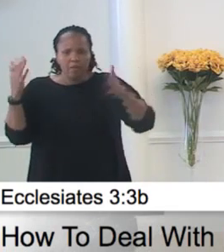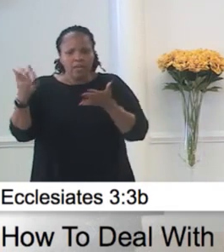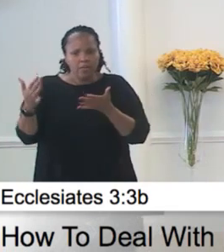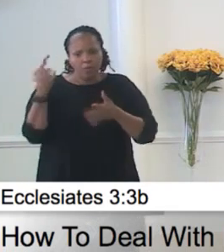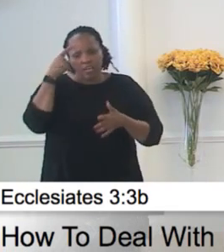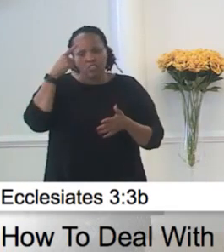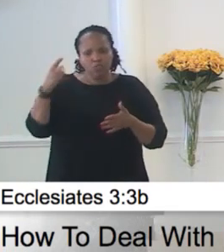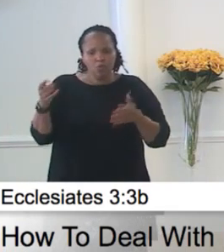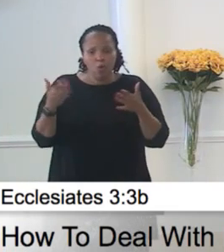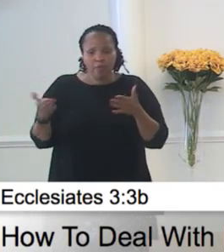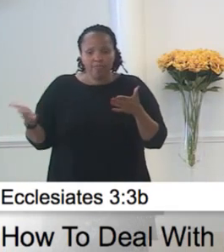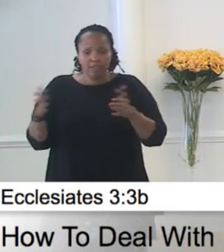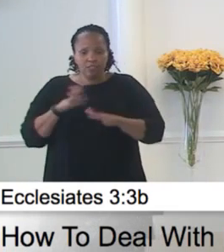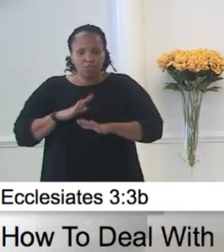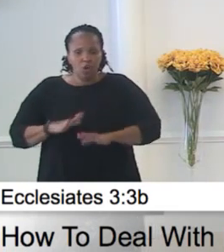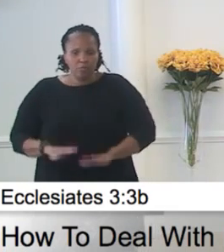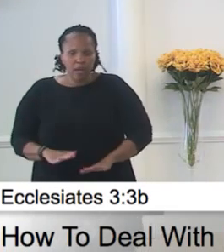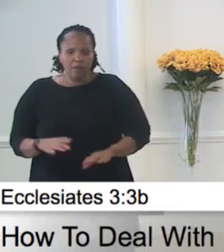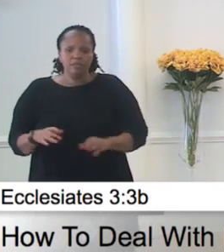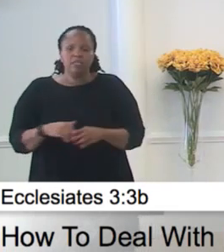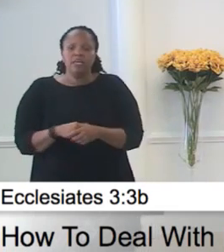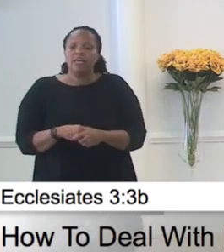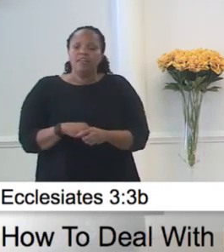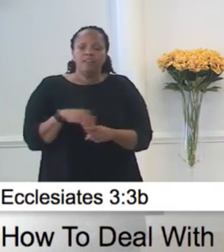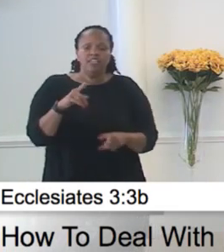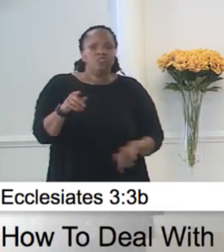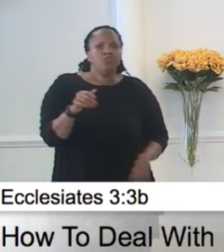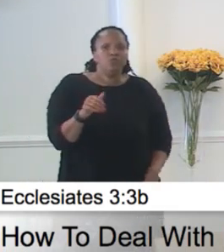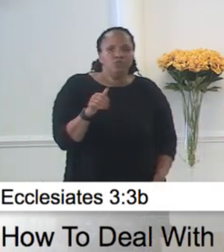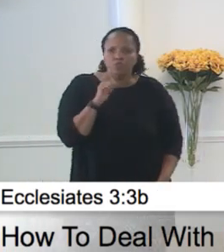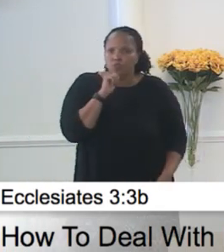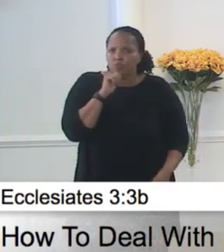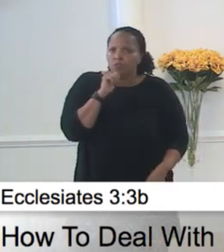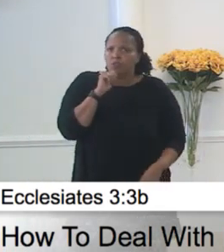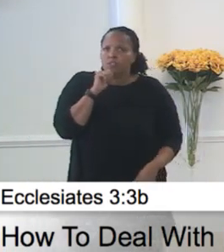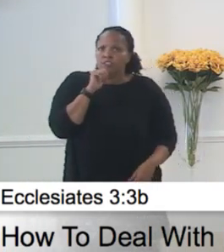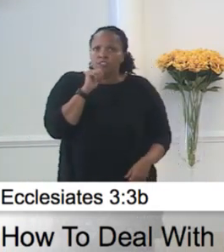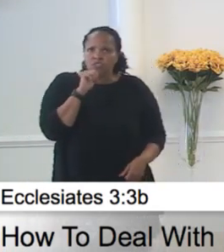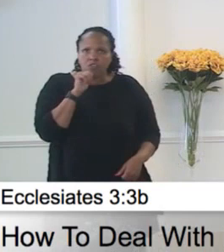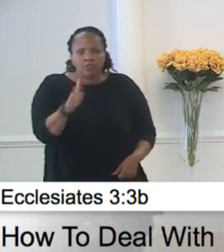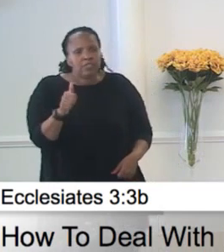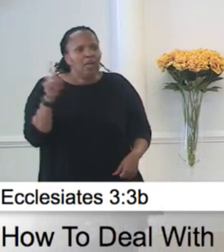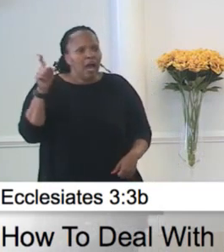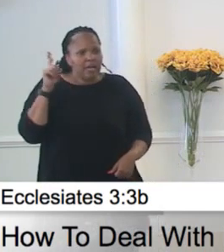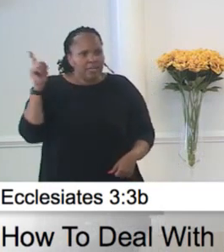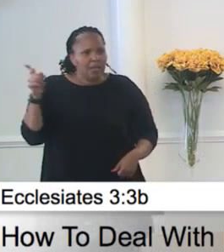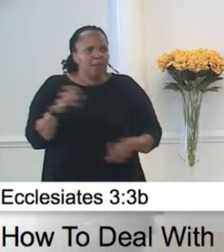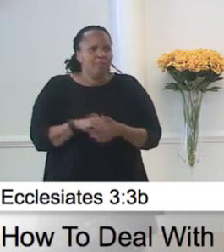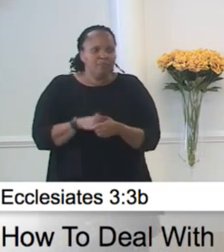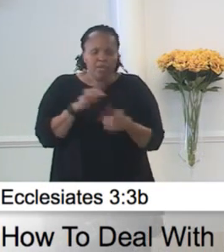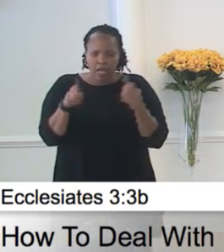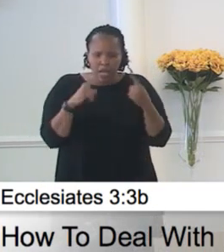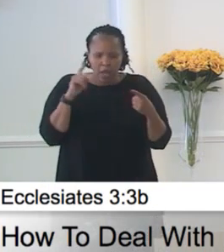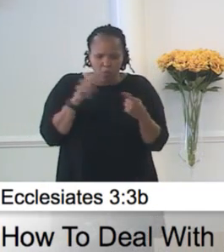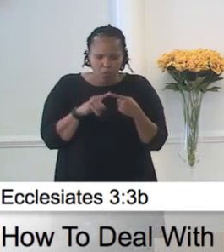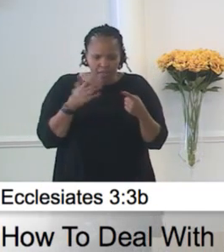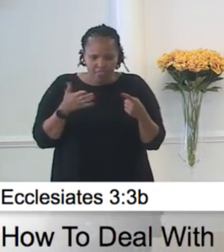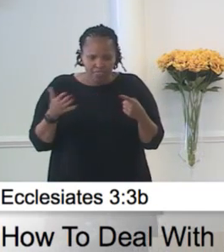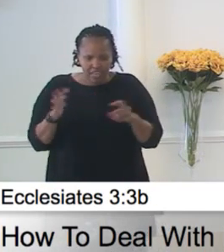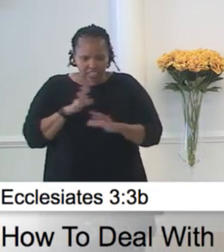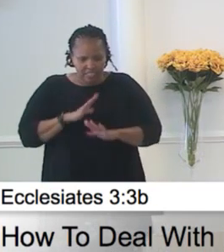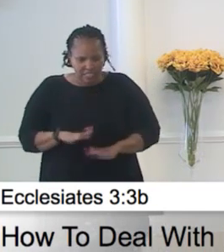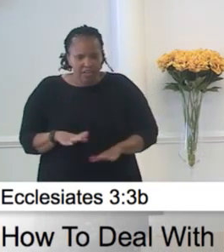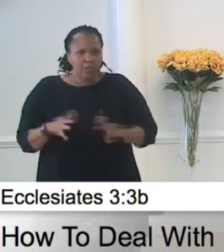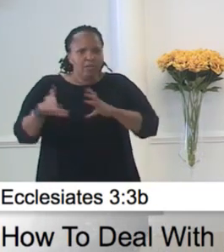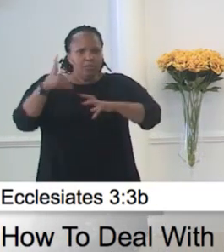the dust to settle, that you don't deny what he's trying to do. And once the dust settles, and once the